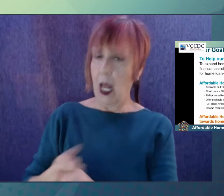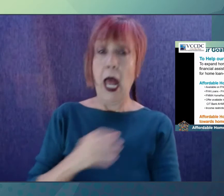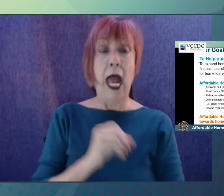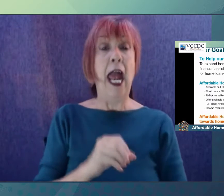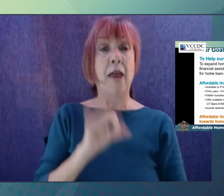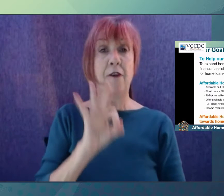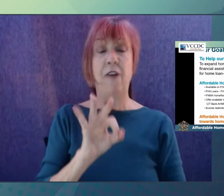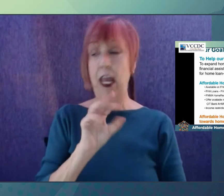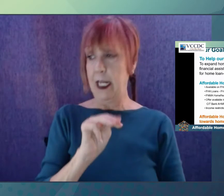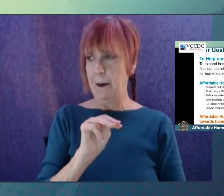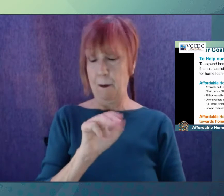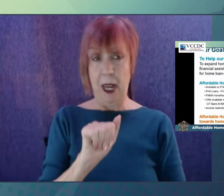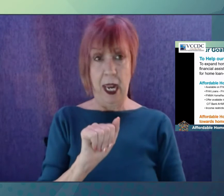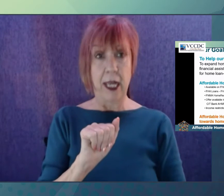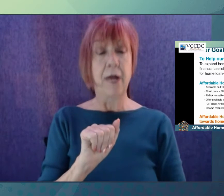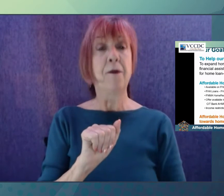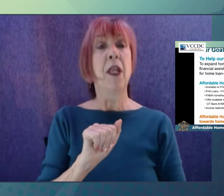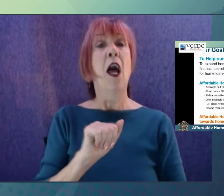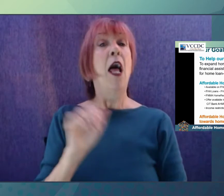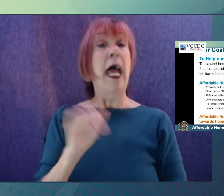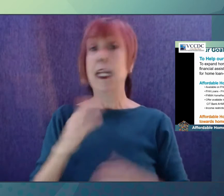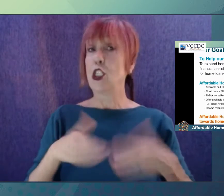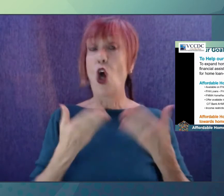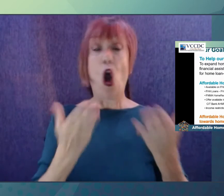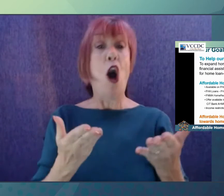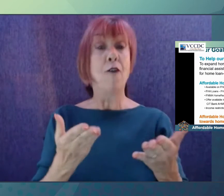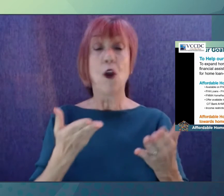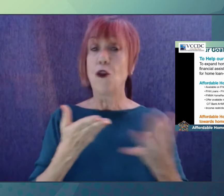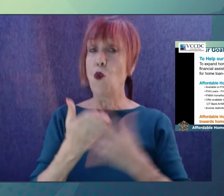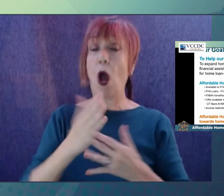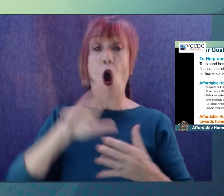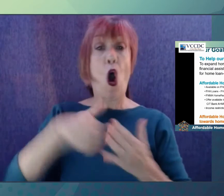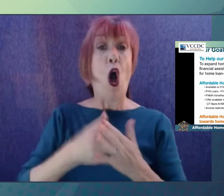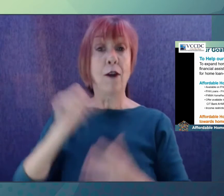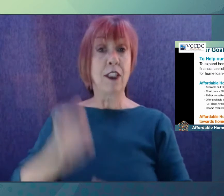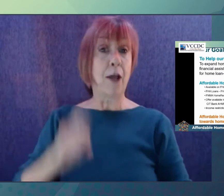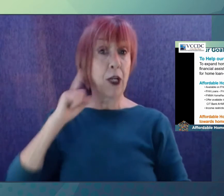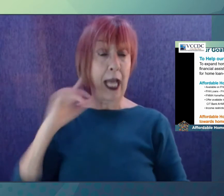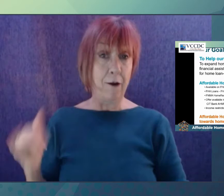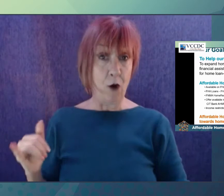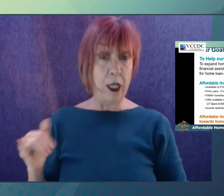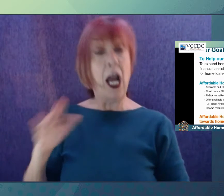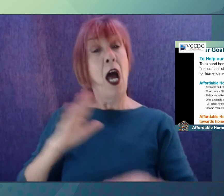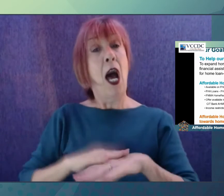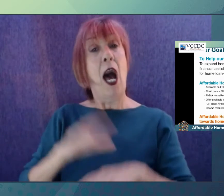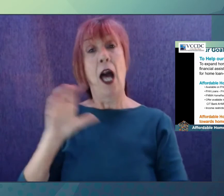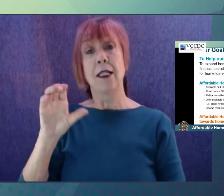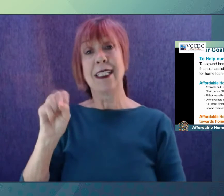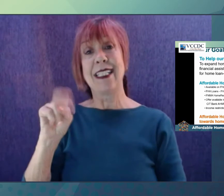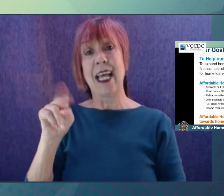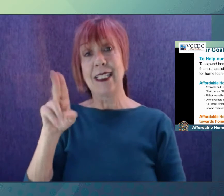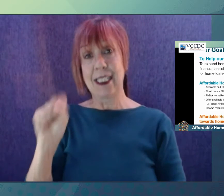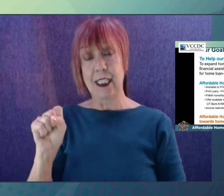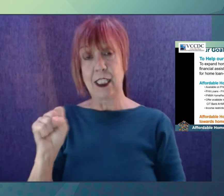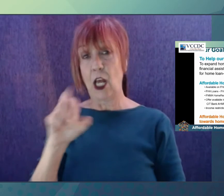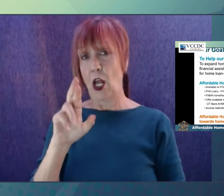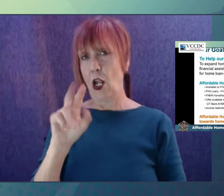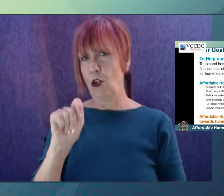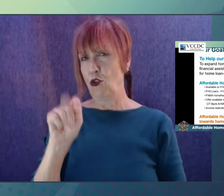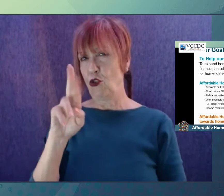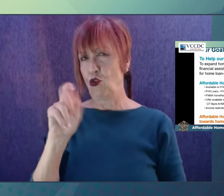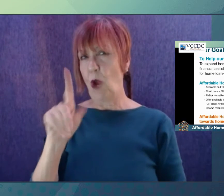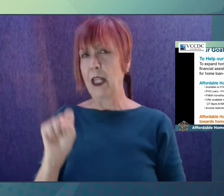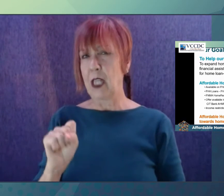apply. The offer is available throughout Southern California and available census tracts. There are income restrictions that will apply